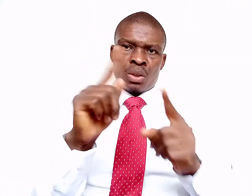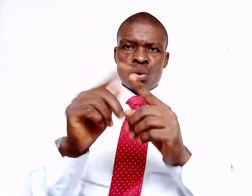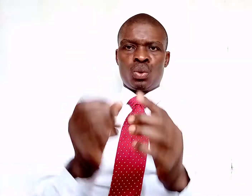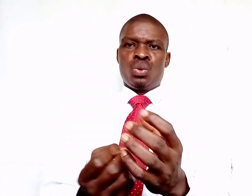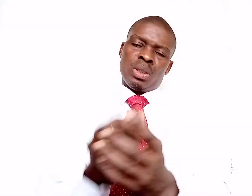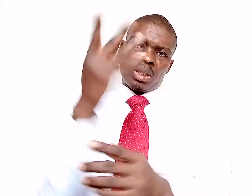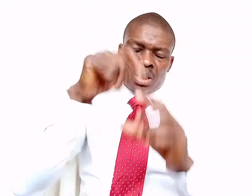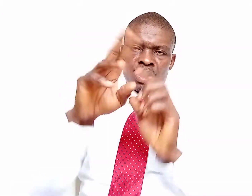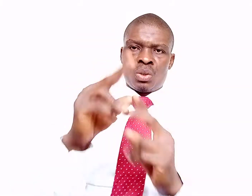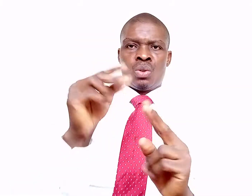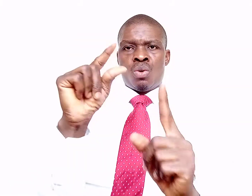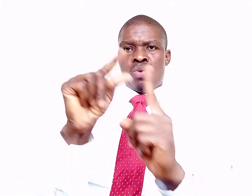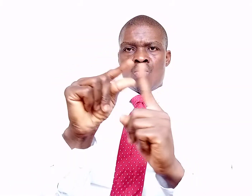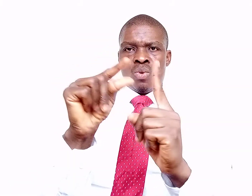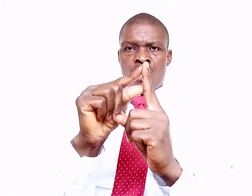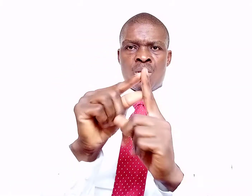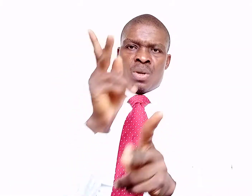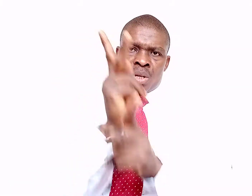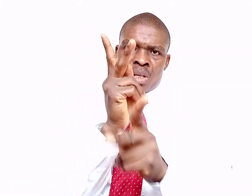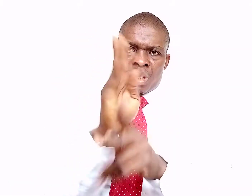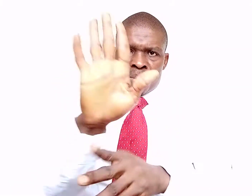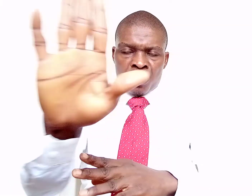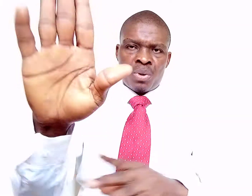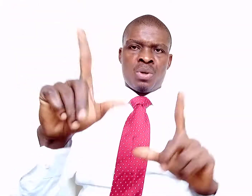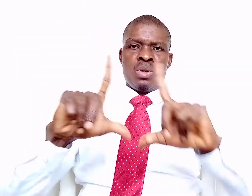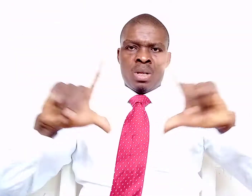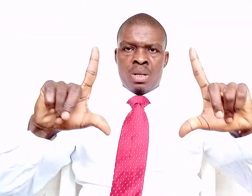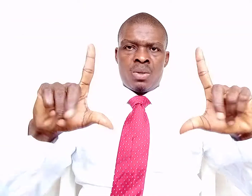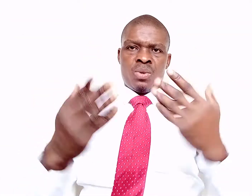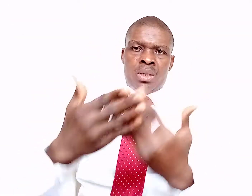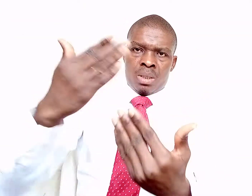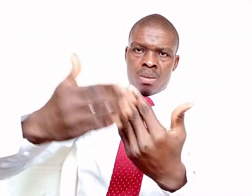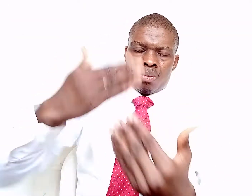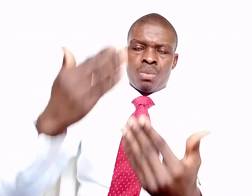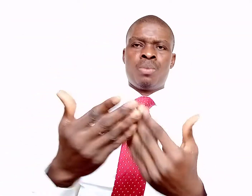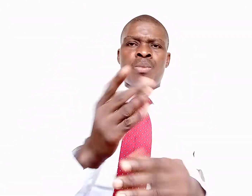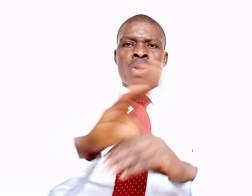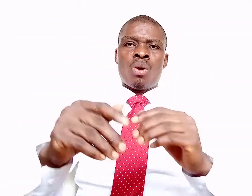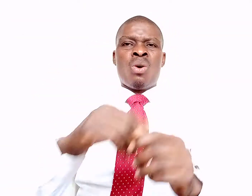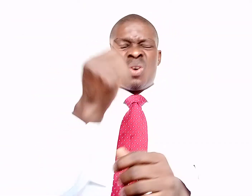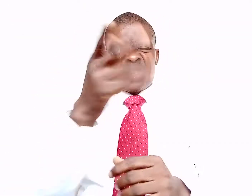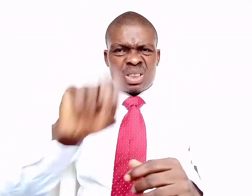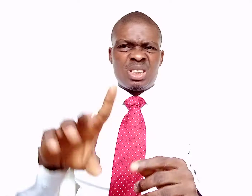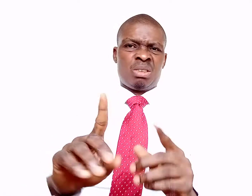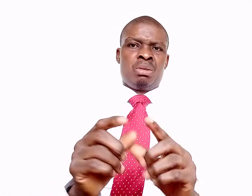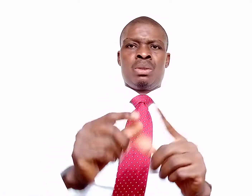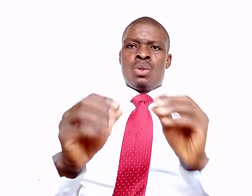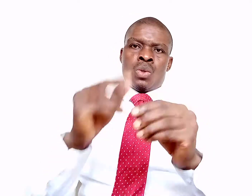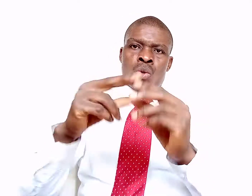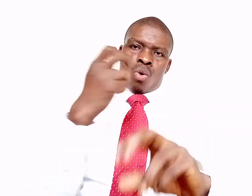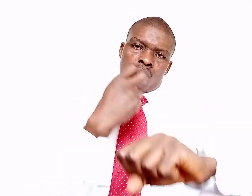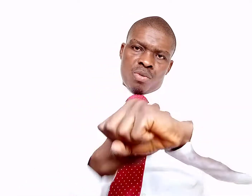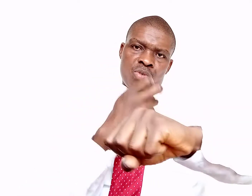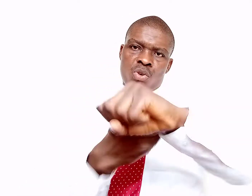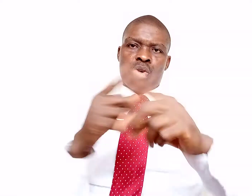it. Keep your language simple and crisp. Unnecessary, complicated, and difficult words break the flow of